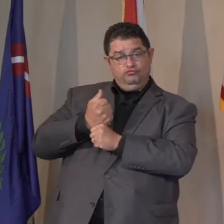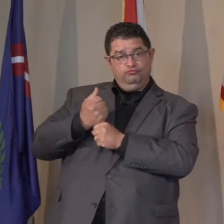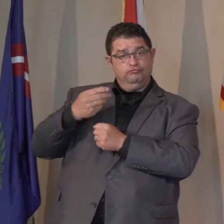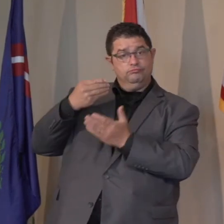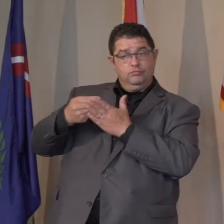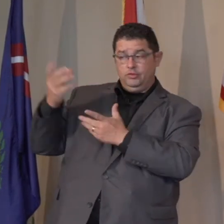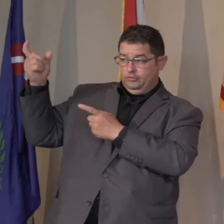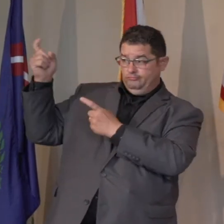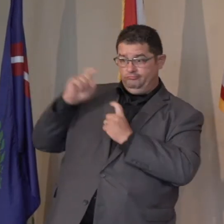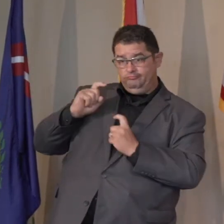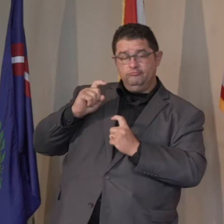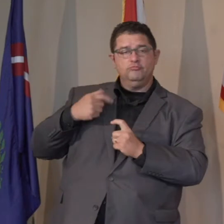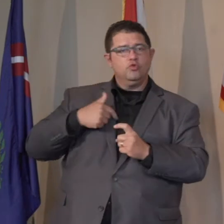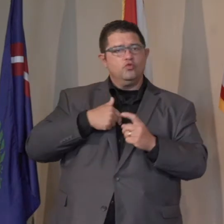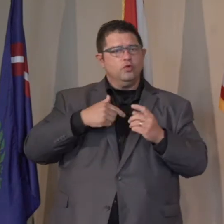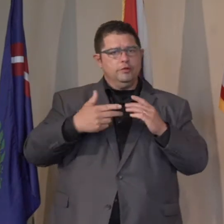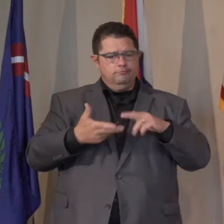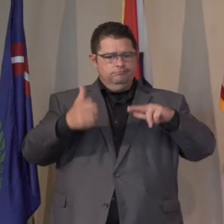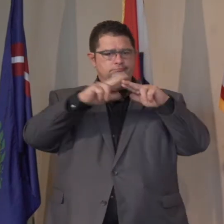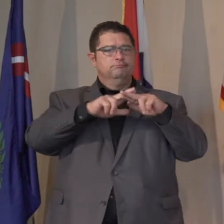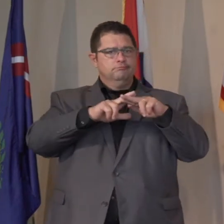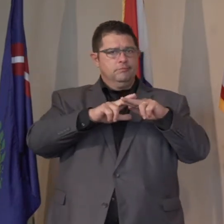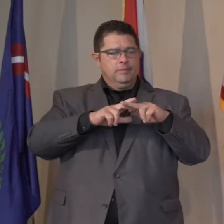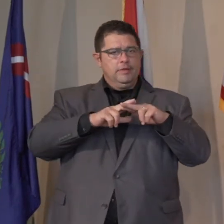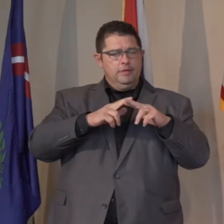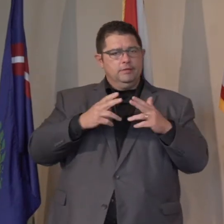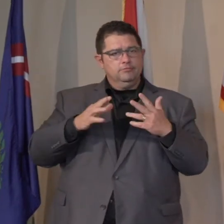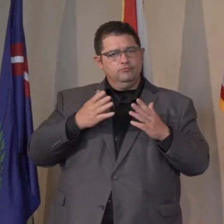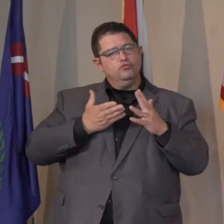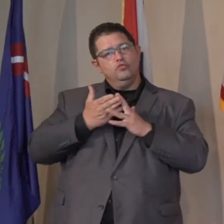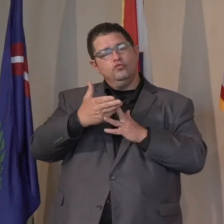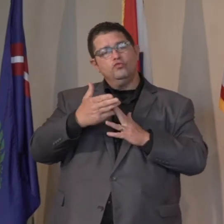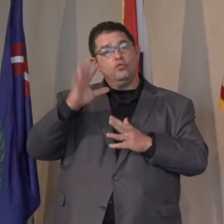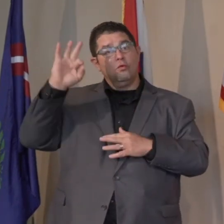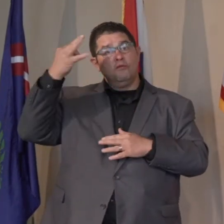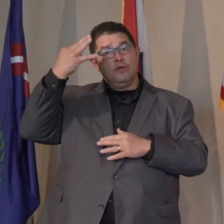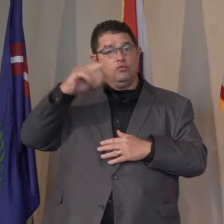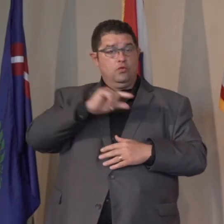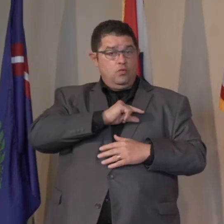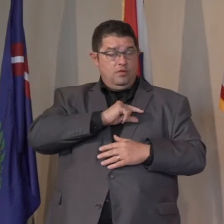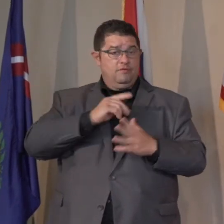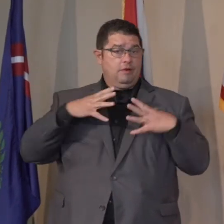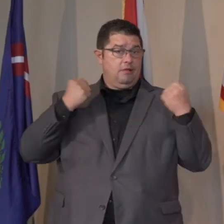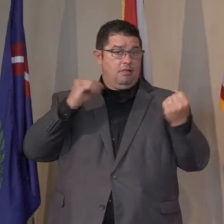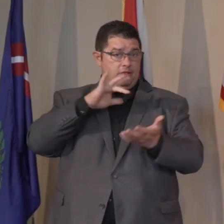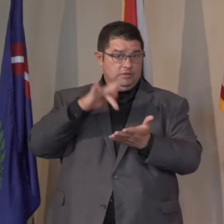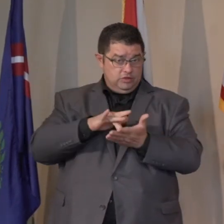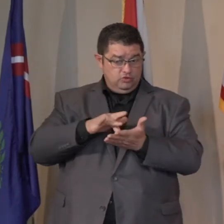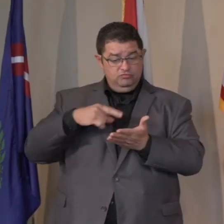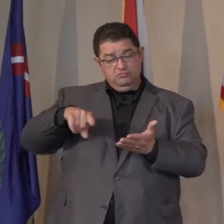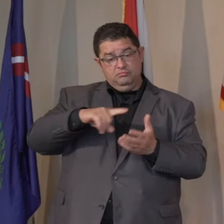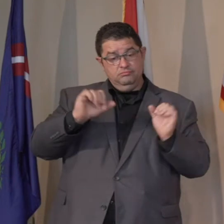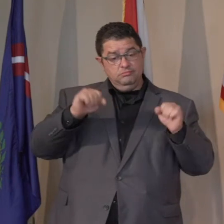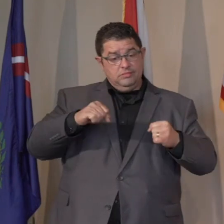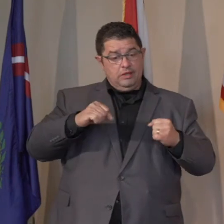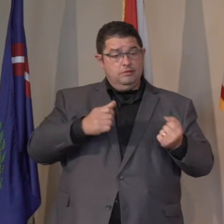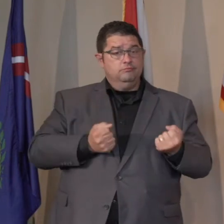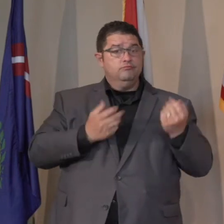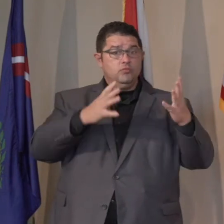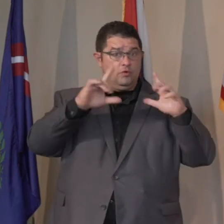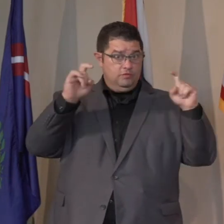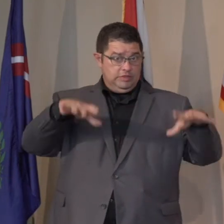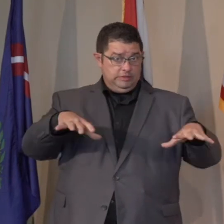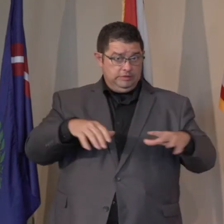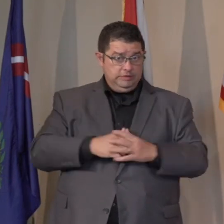the community, especially through our federally qualified health centers, so they can expand the testing that they're already offering,